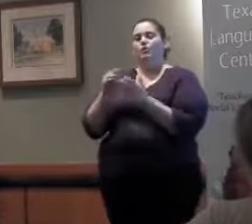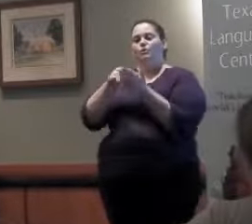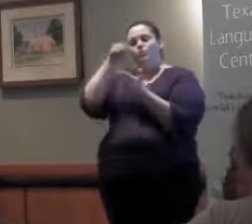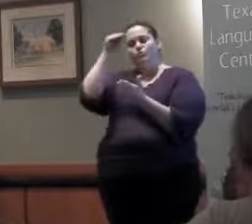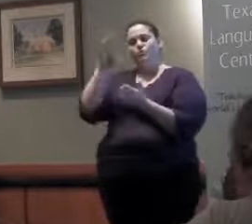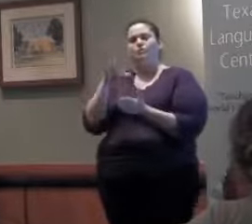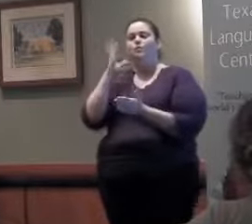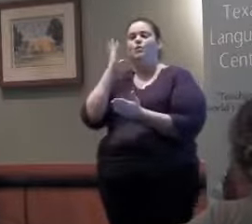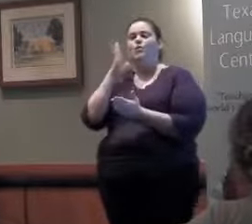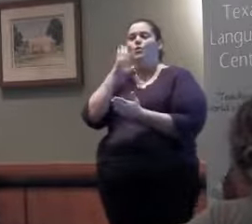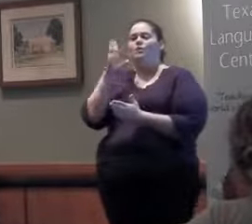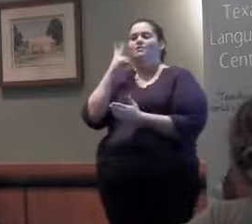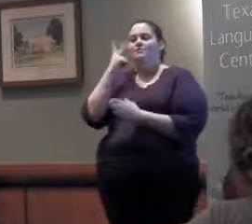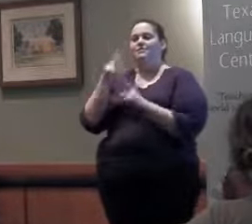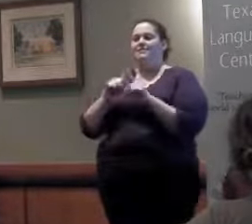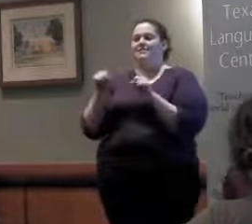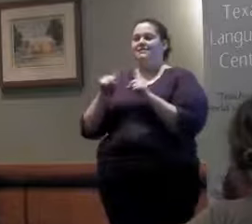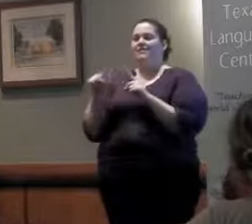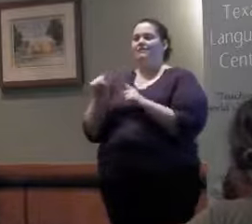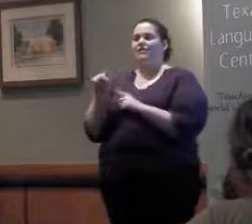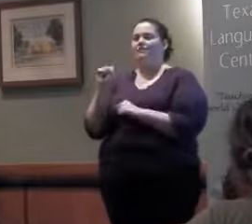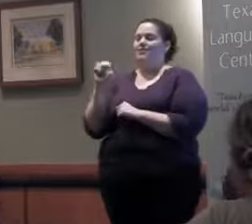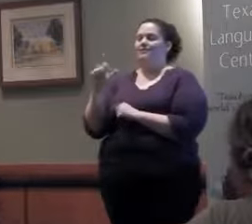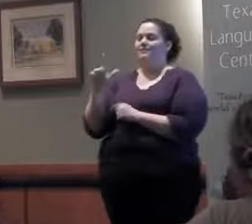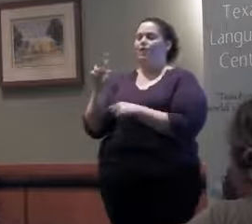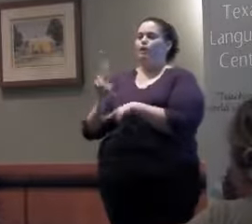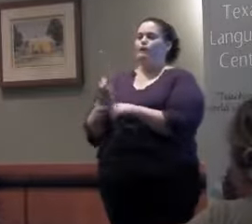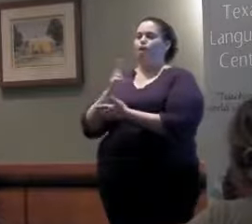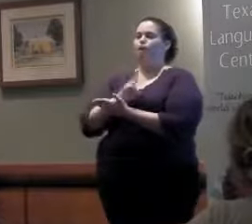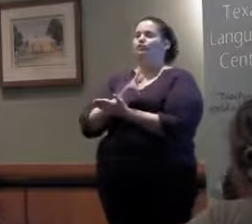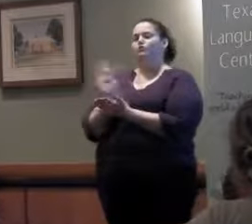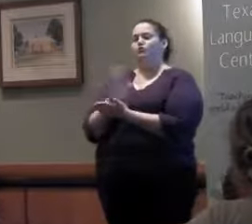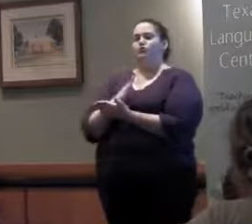to different types of ASL use.